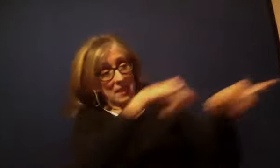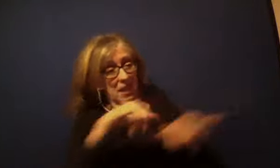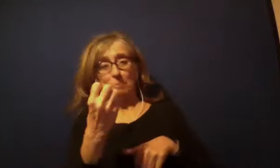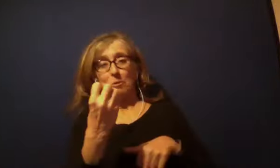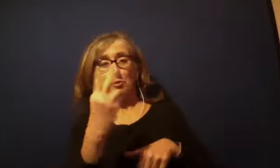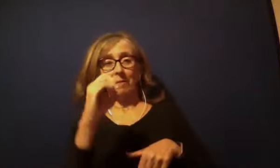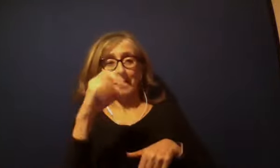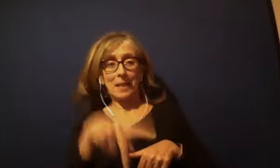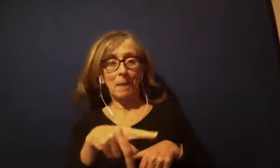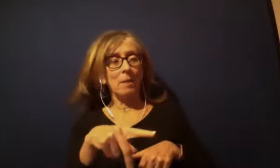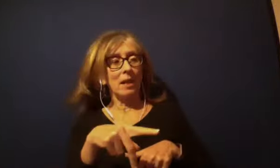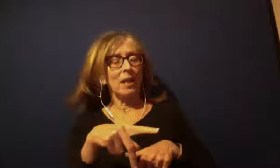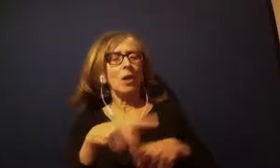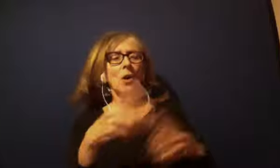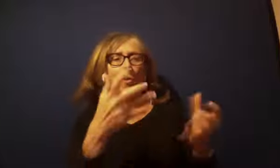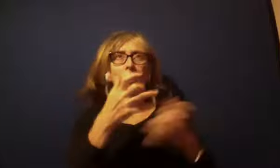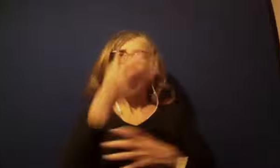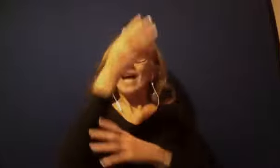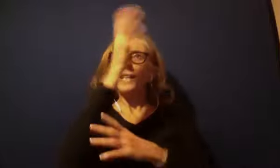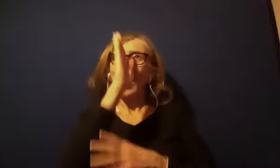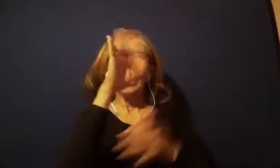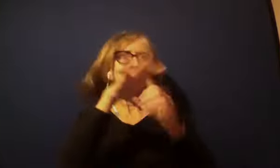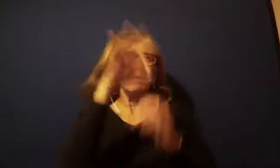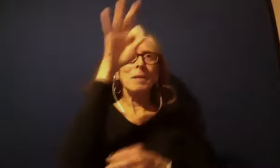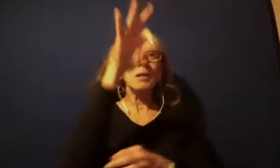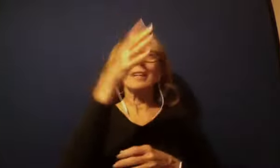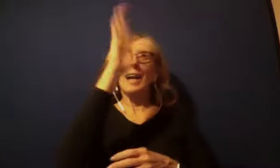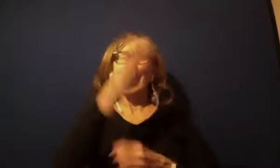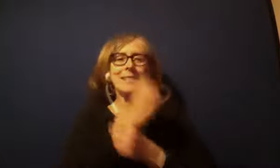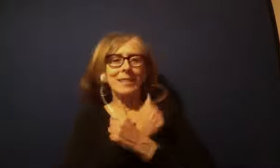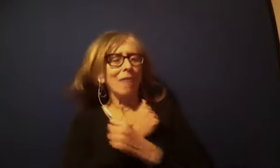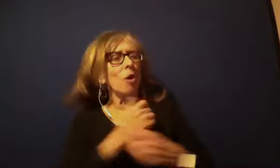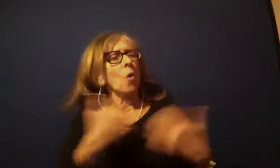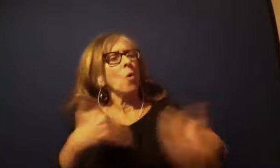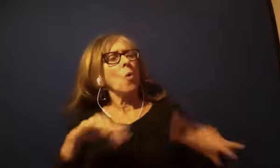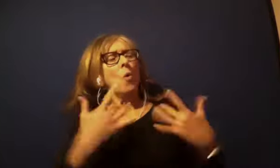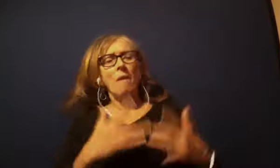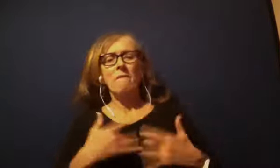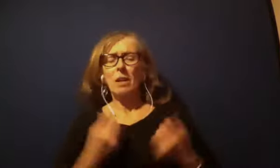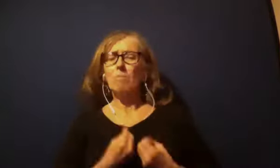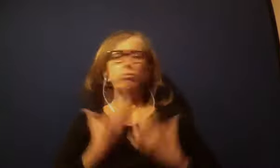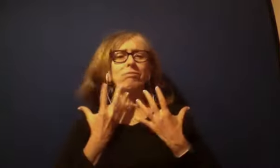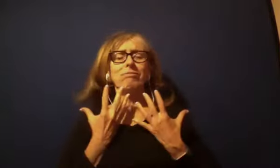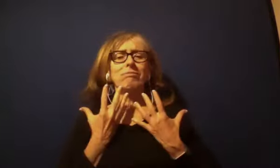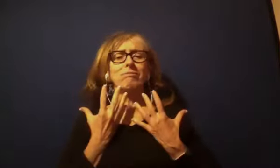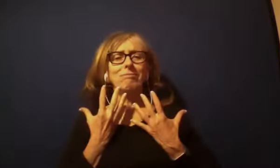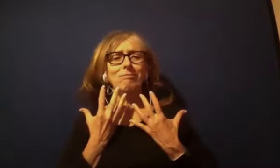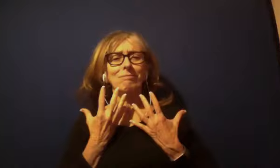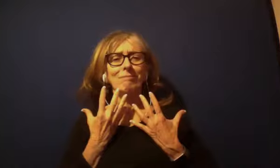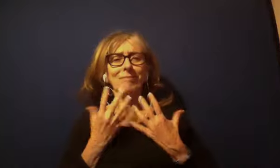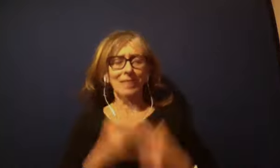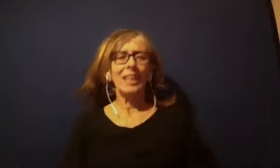wanting to stay in God's spirit and love, and are very energized. They're just, they're a force to be reckoned with.